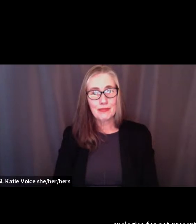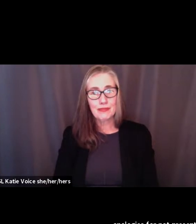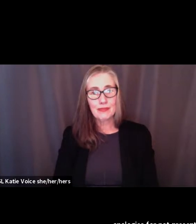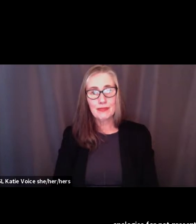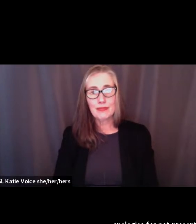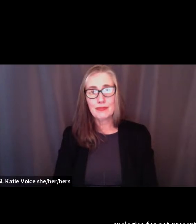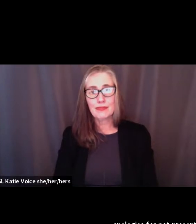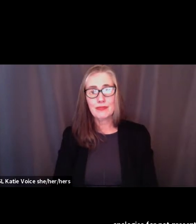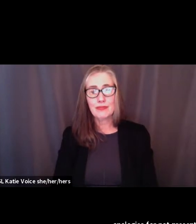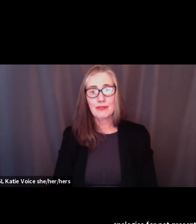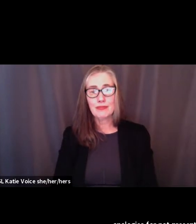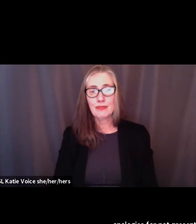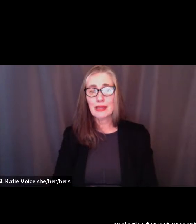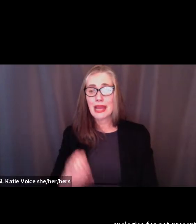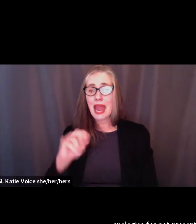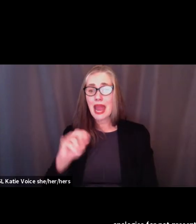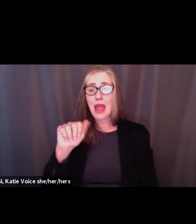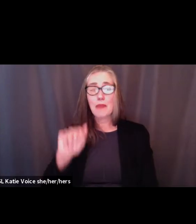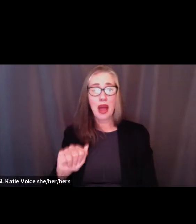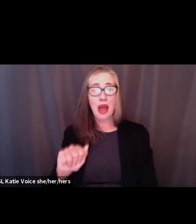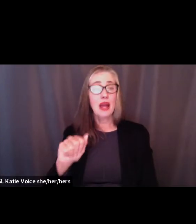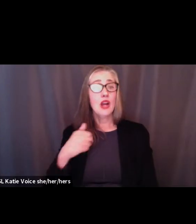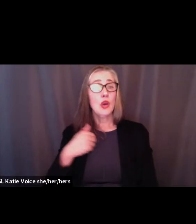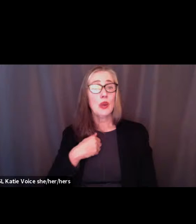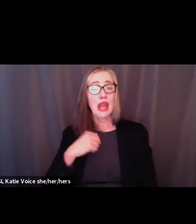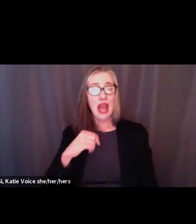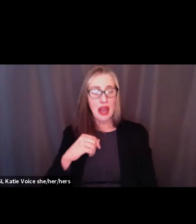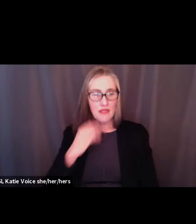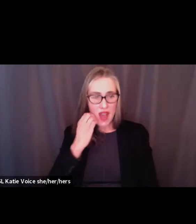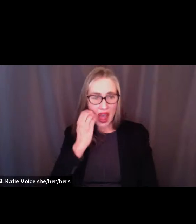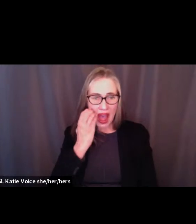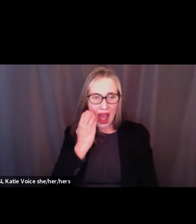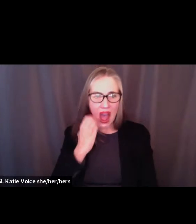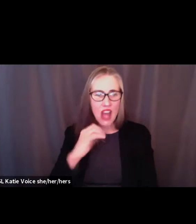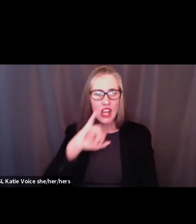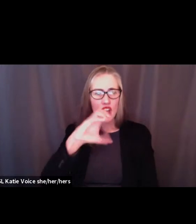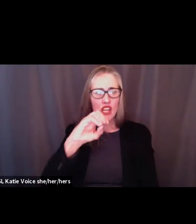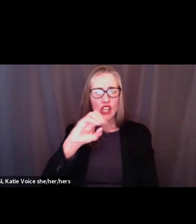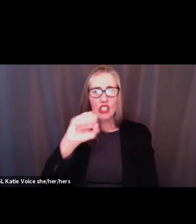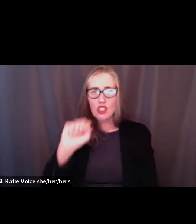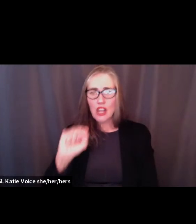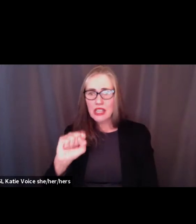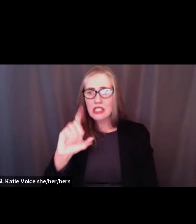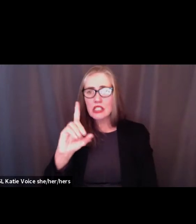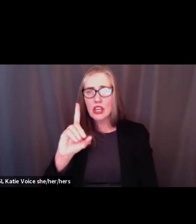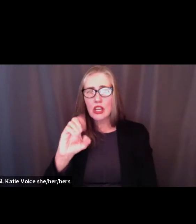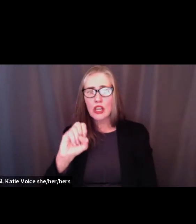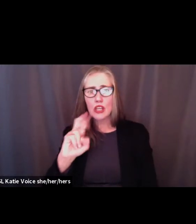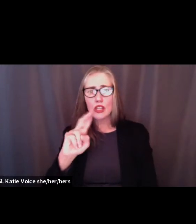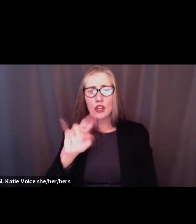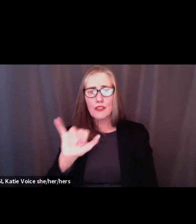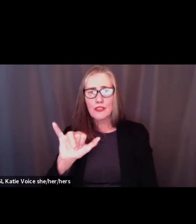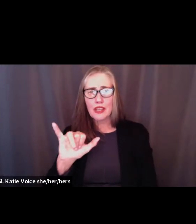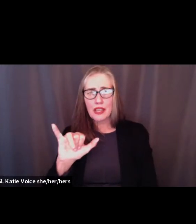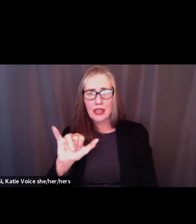Okay, we do have Jess Durfee and pro, if you'd like to go with that, or just carry